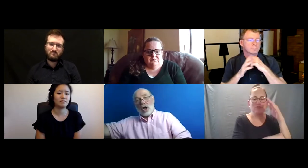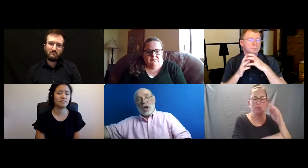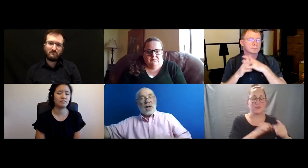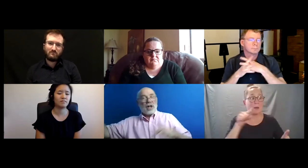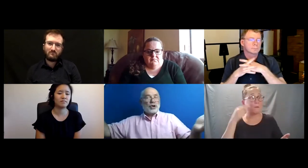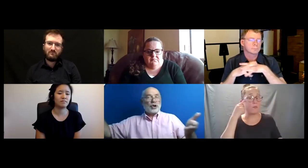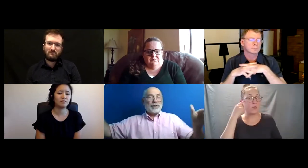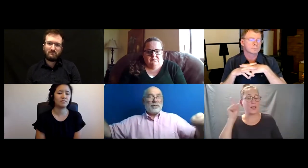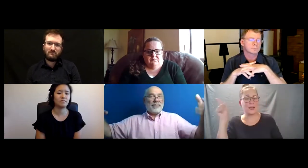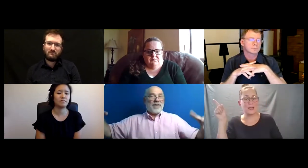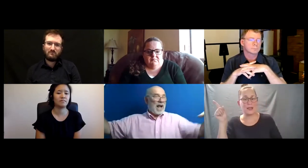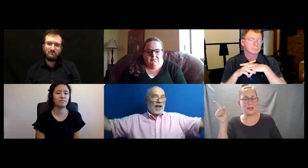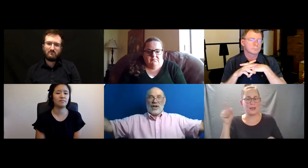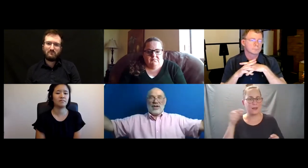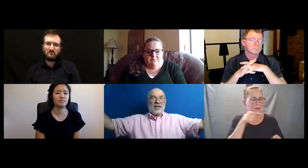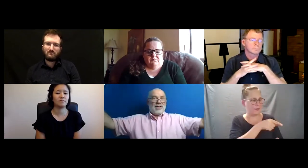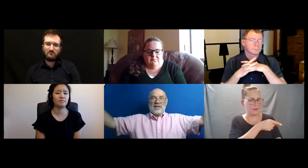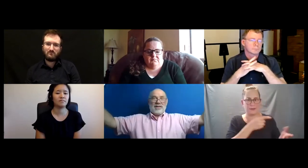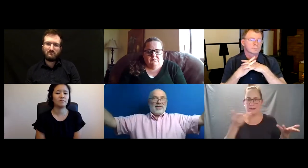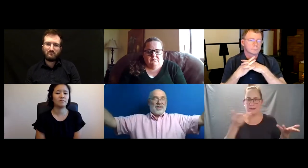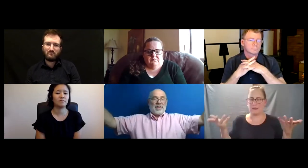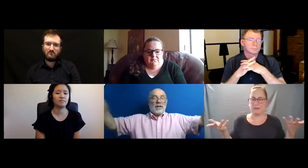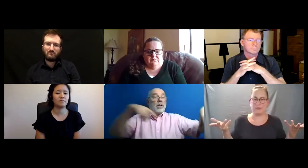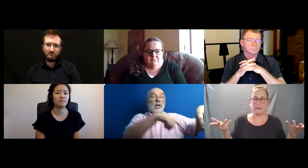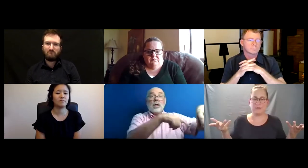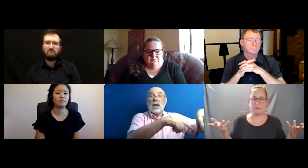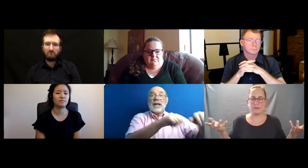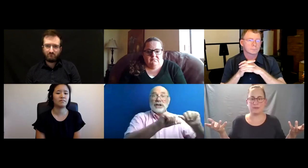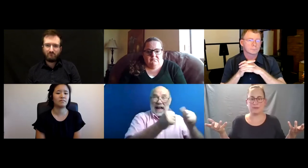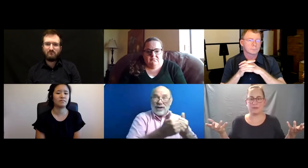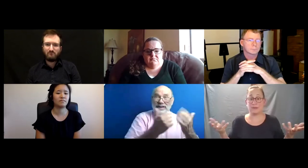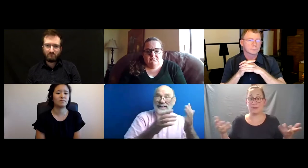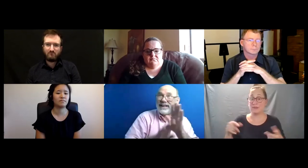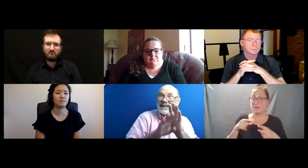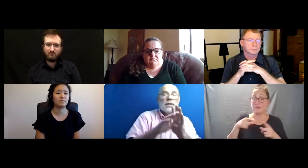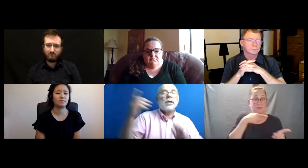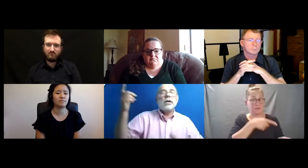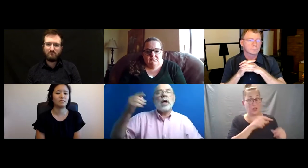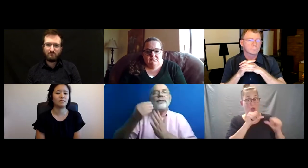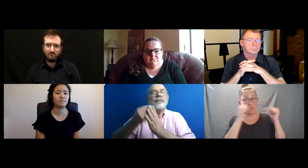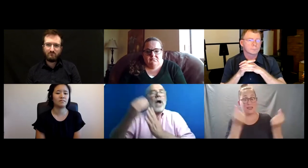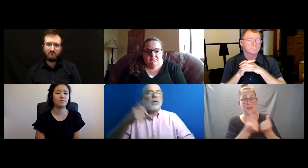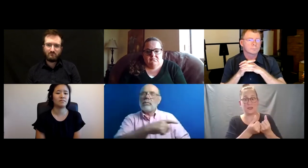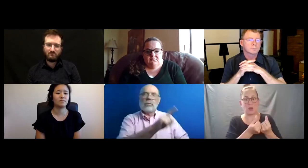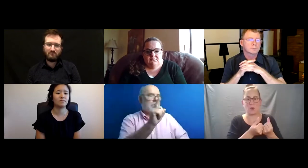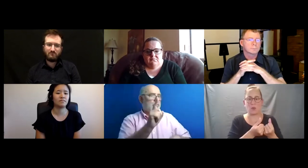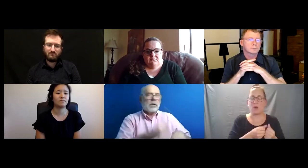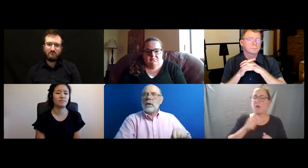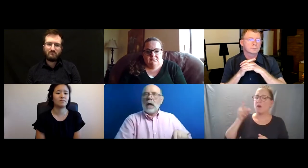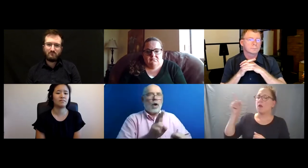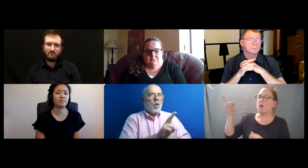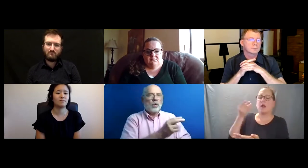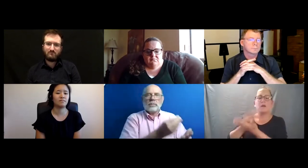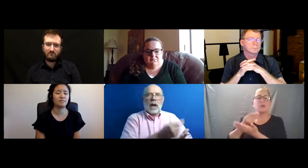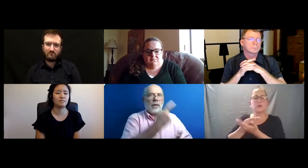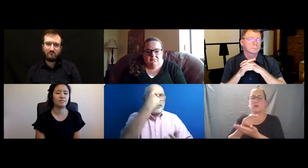built between these employer entities and these agencies. Agencies create